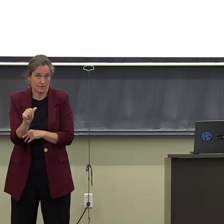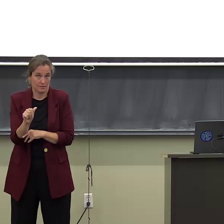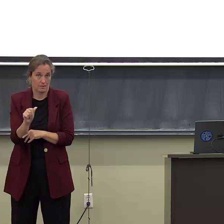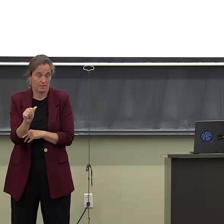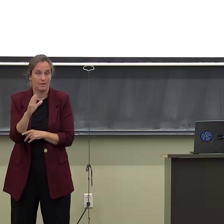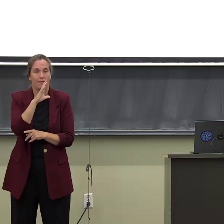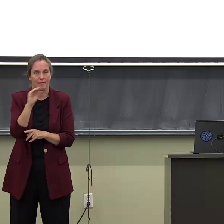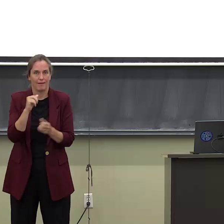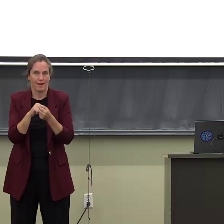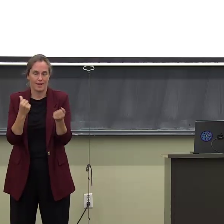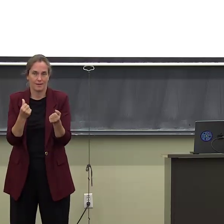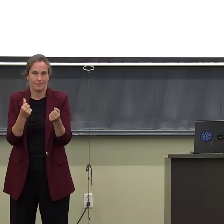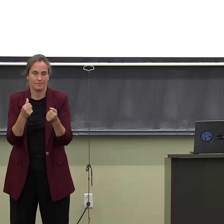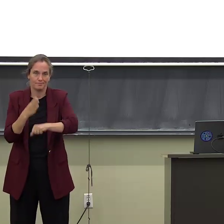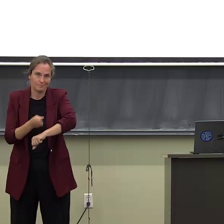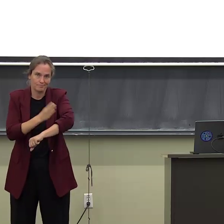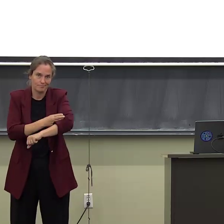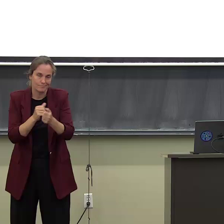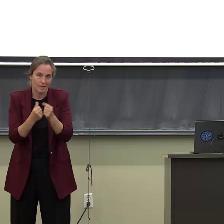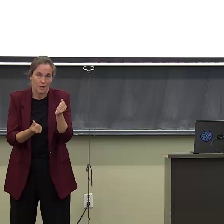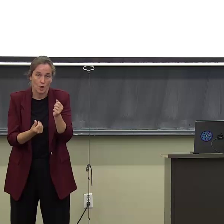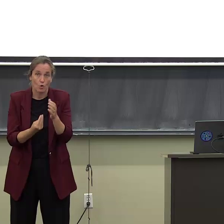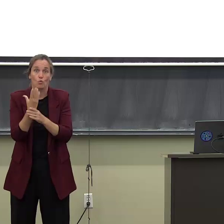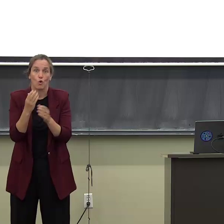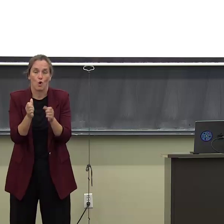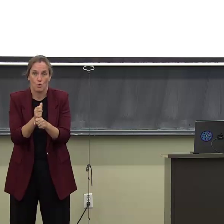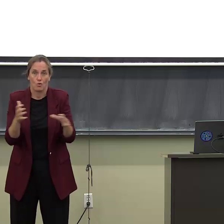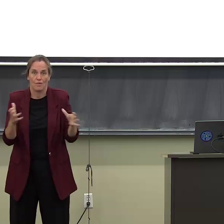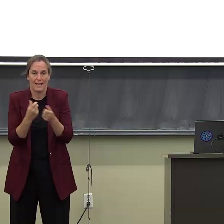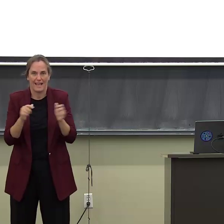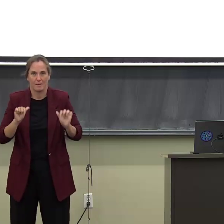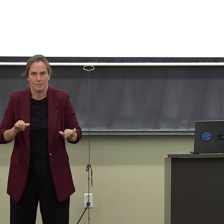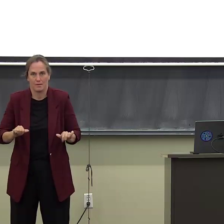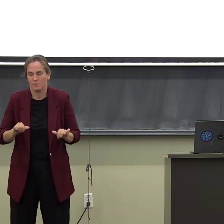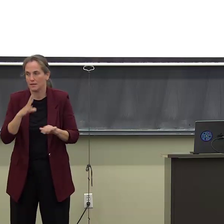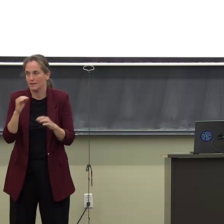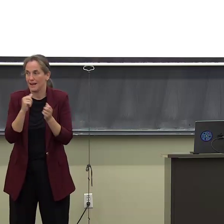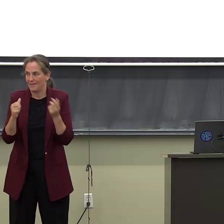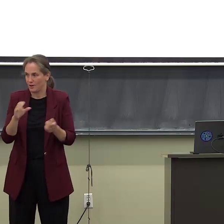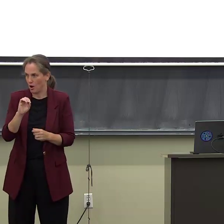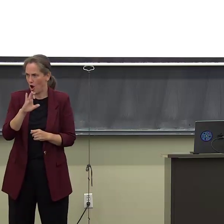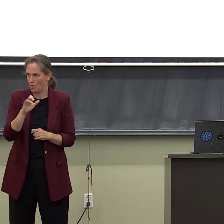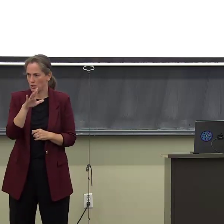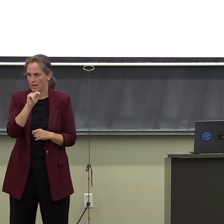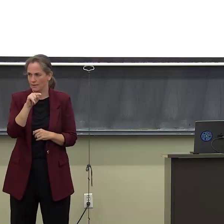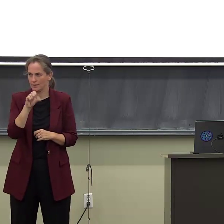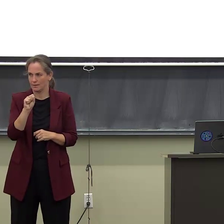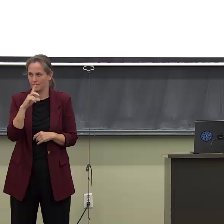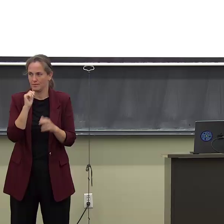and increasing growth and capacity, and having objects reflect that. Then 5